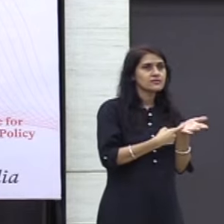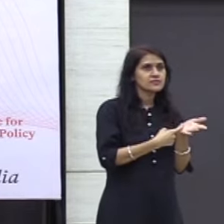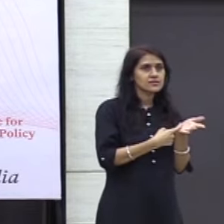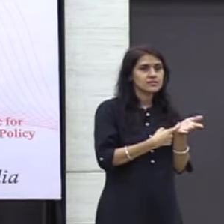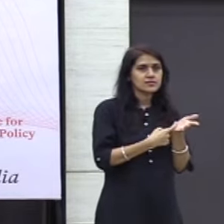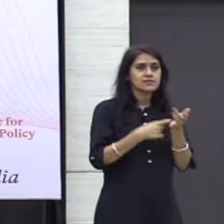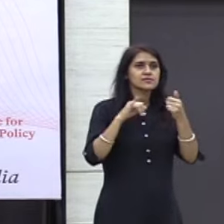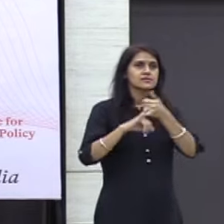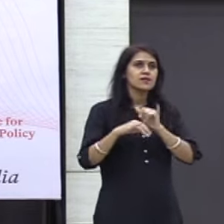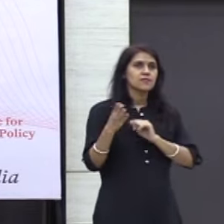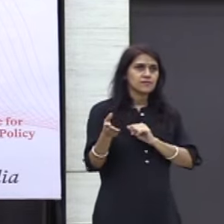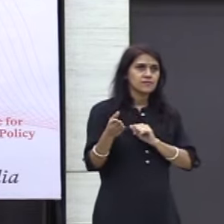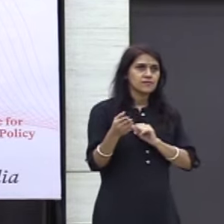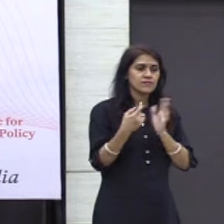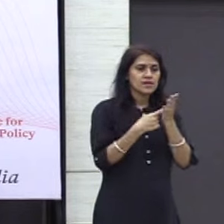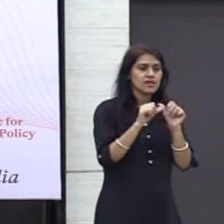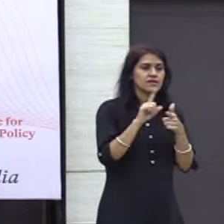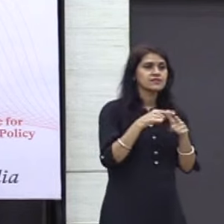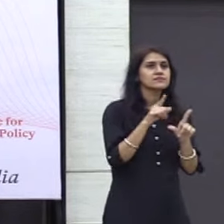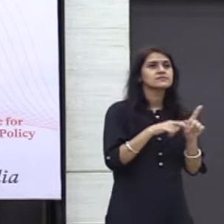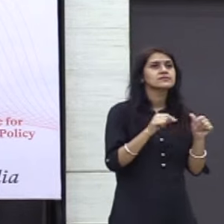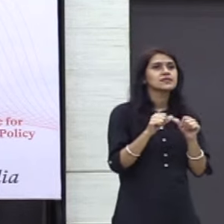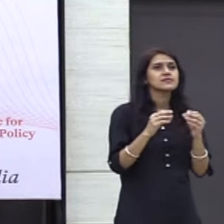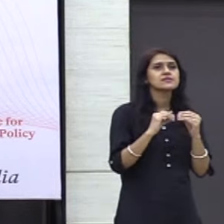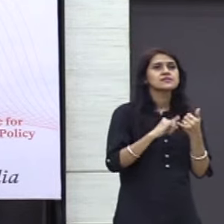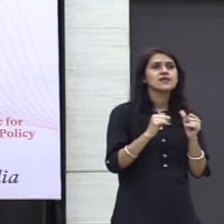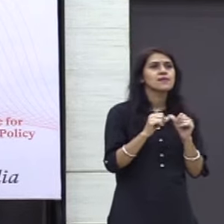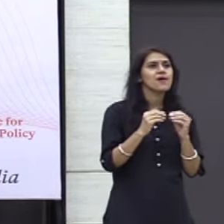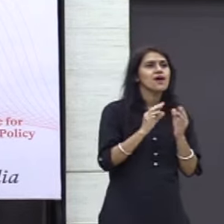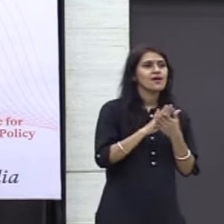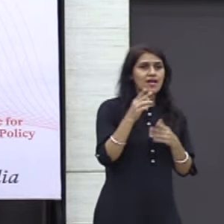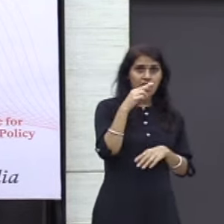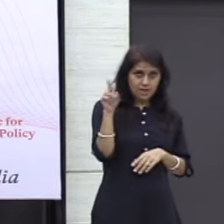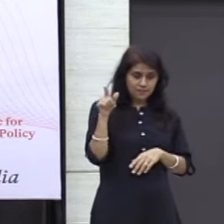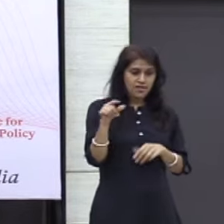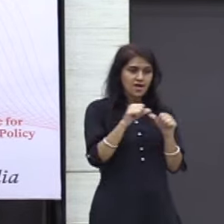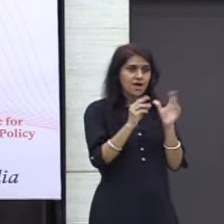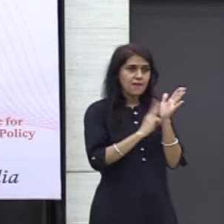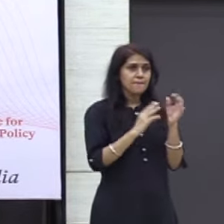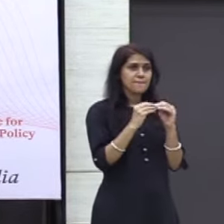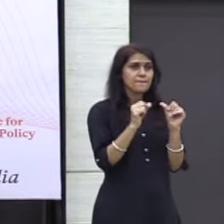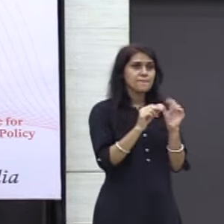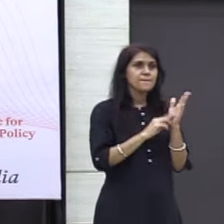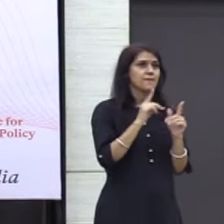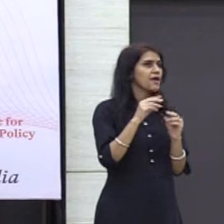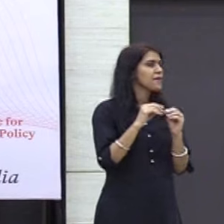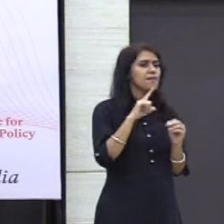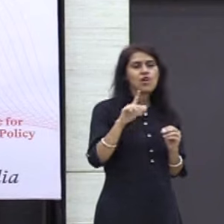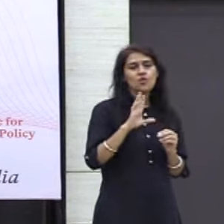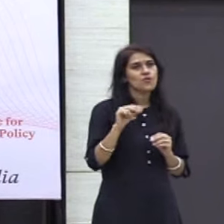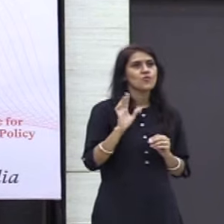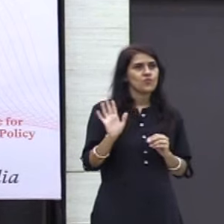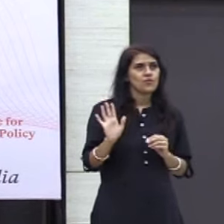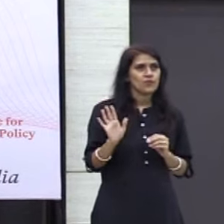It was deemed to be a money bill, which is not a money bill. But they said, the court said, this or that